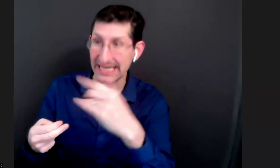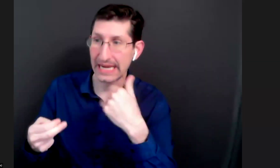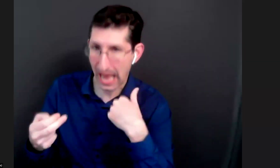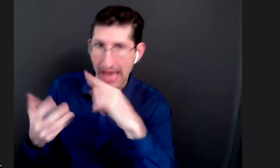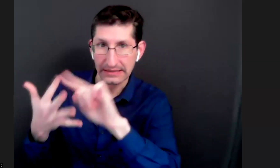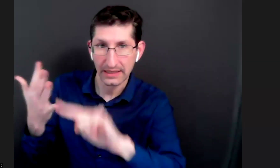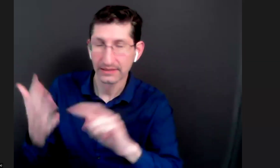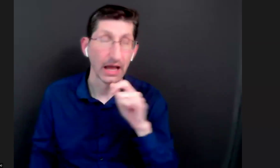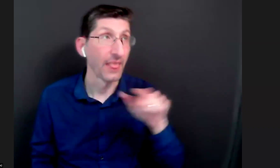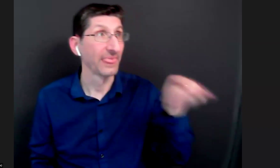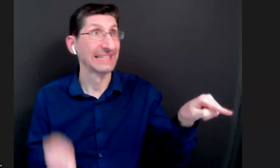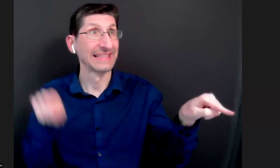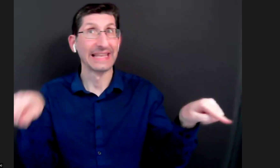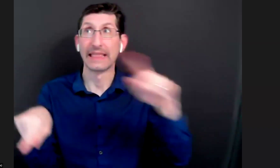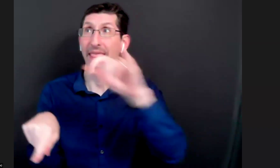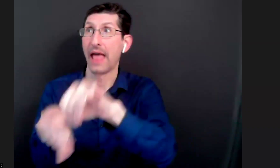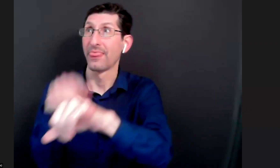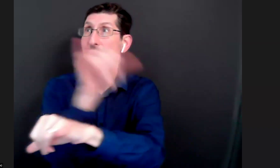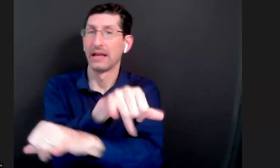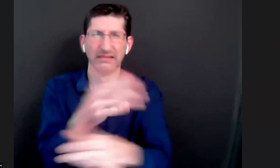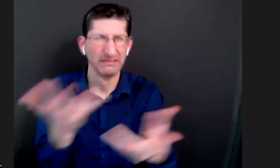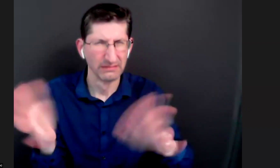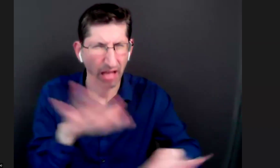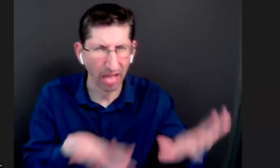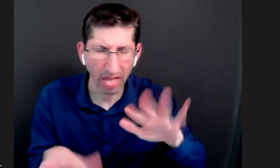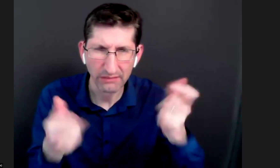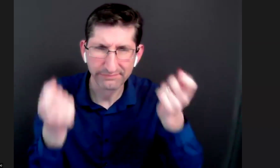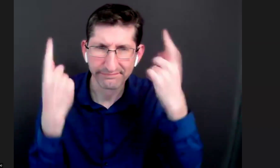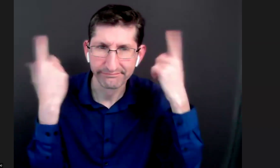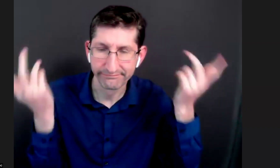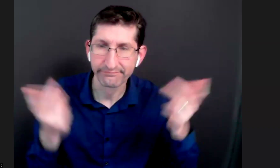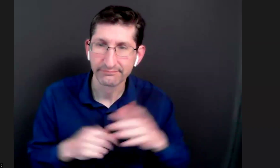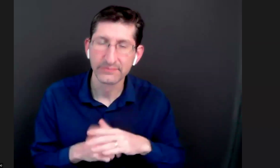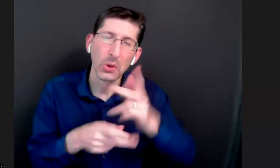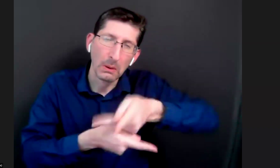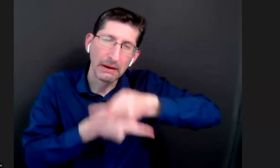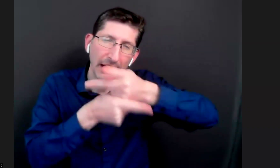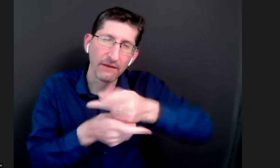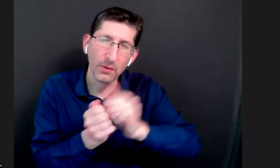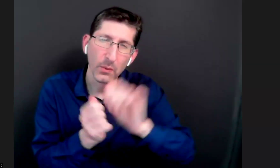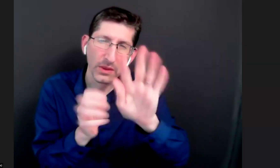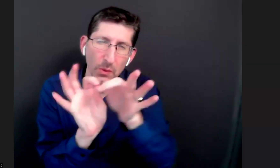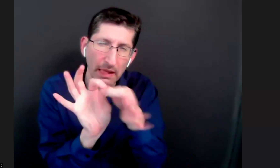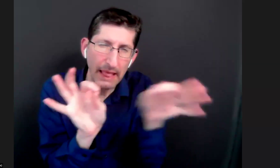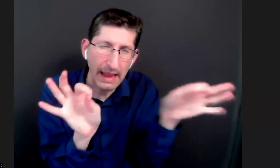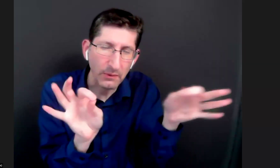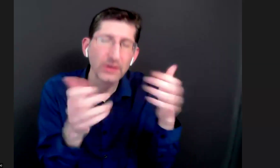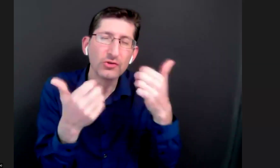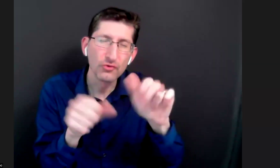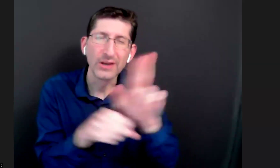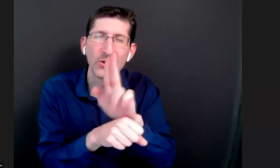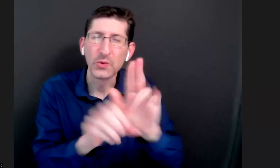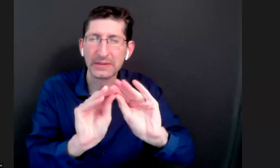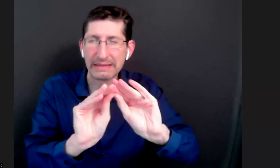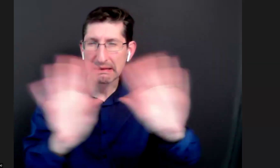the resources are located. Things like that. So just be mindful and be as clear with your words while